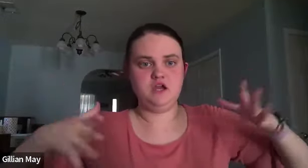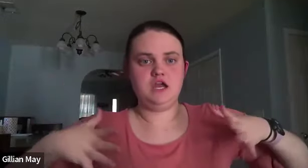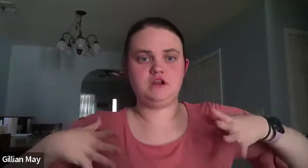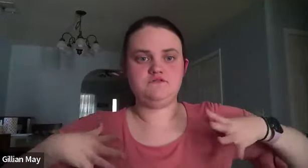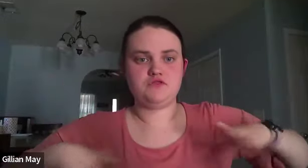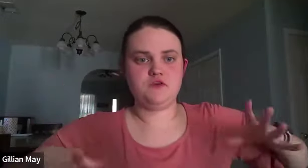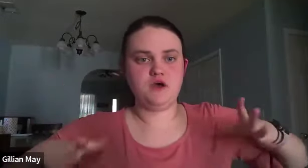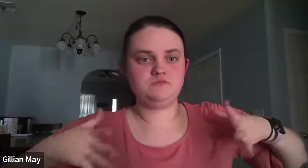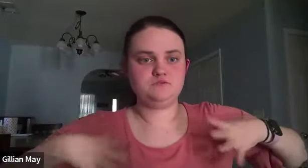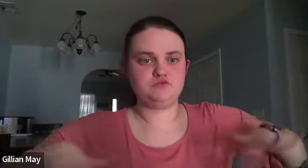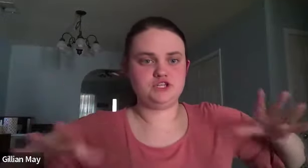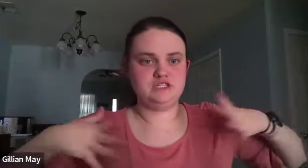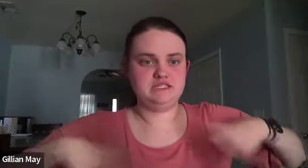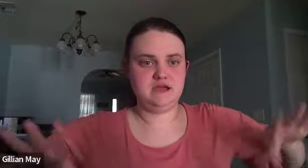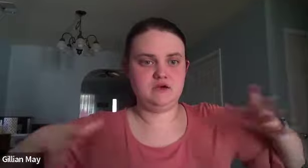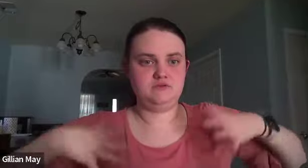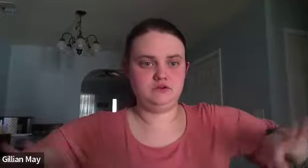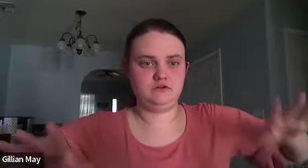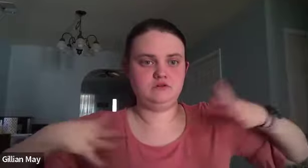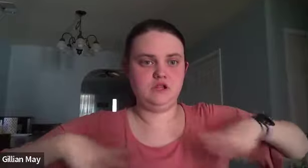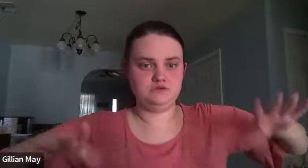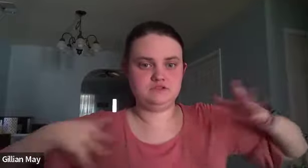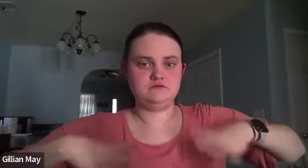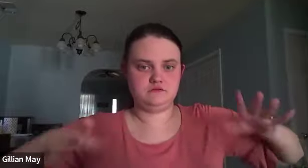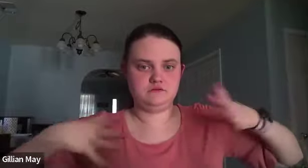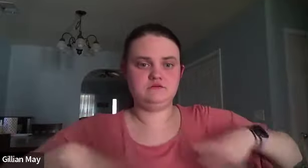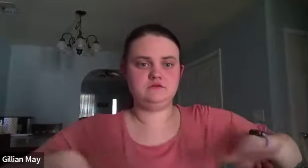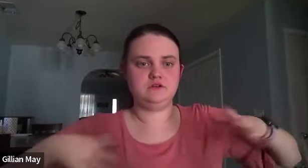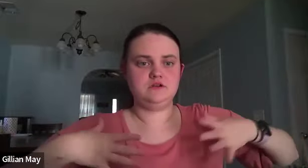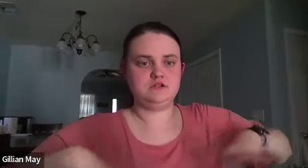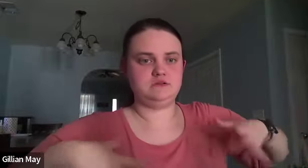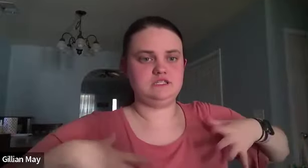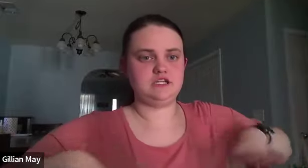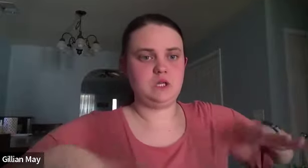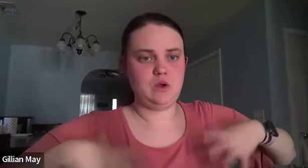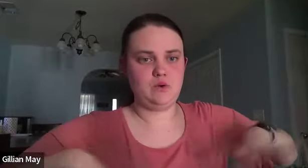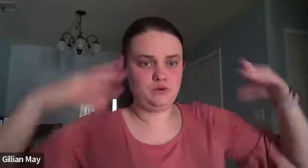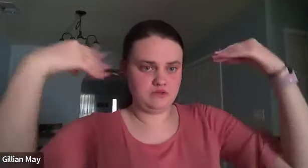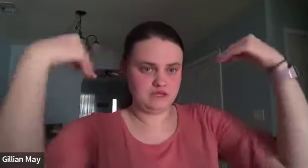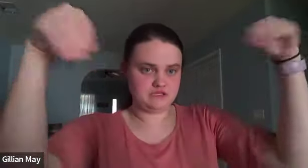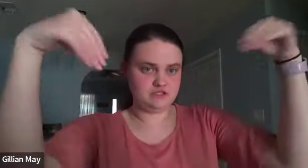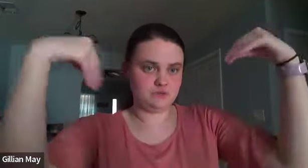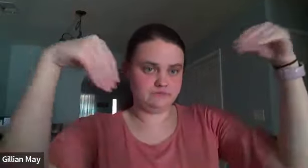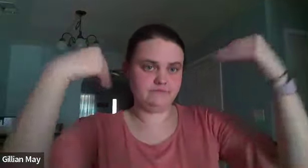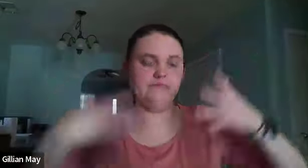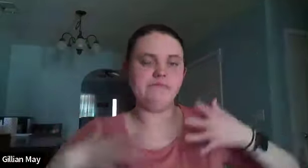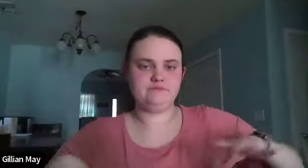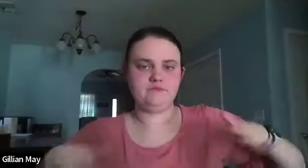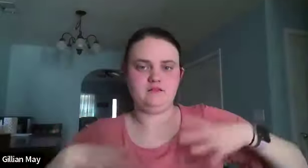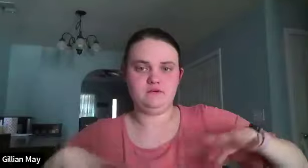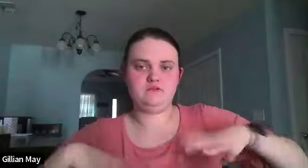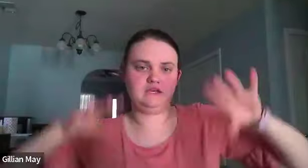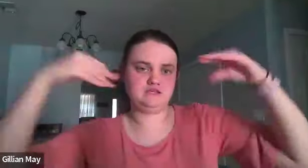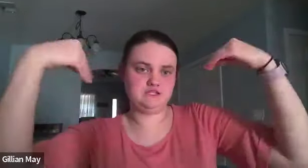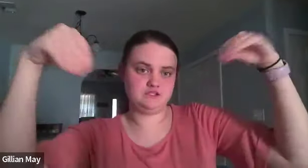you're gonna have your thumbs brush down your clothes. So it's clothing store. Clothing store.